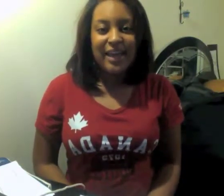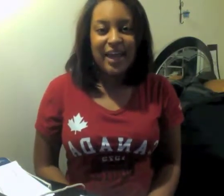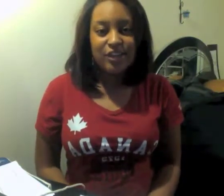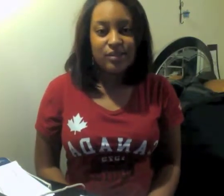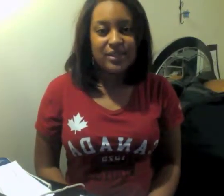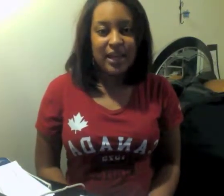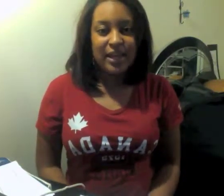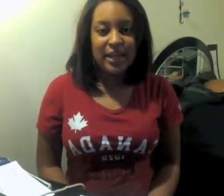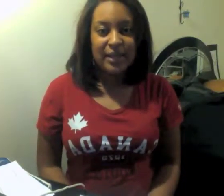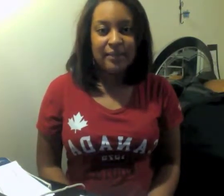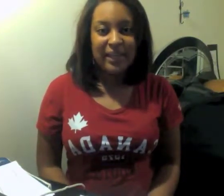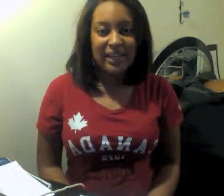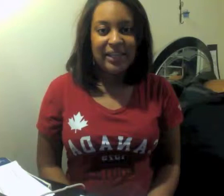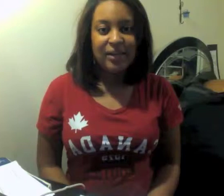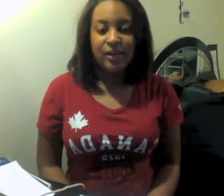catch you saying M-E or